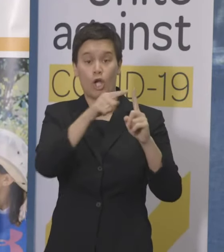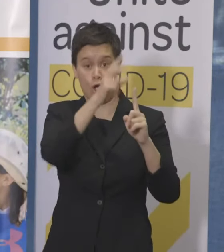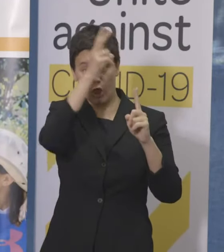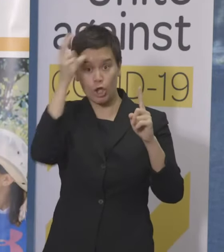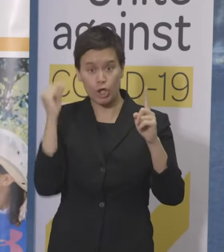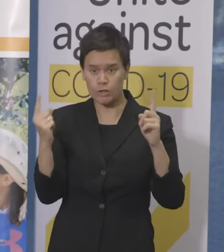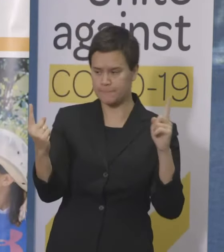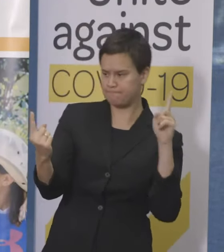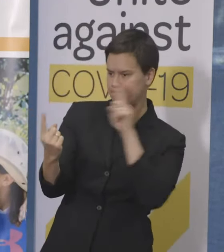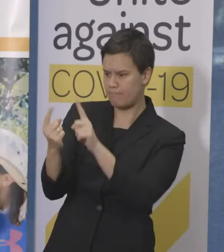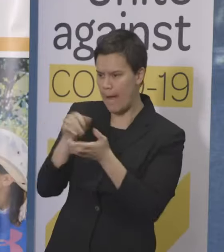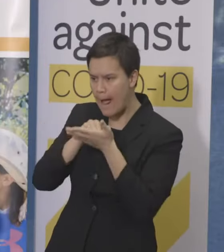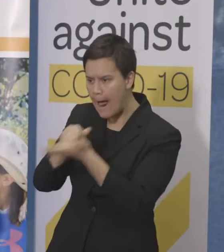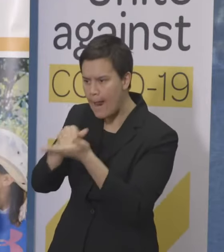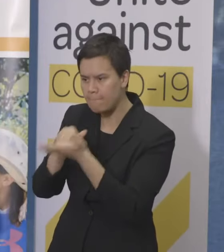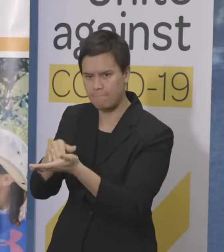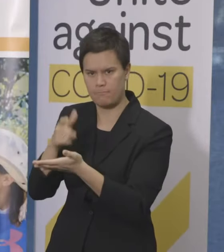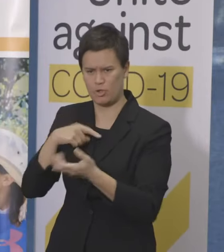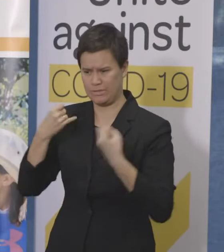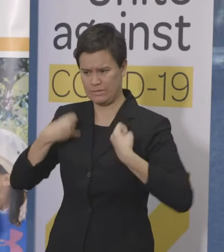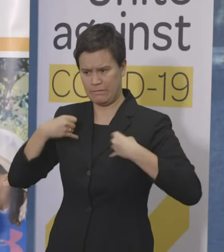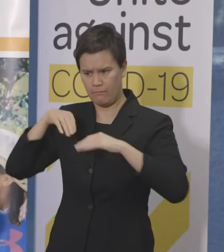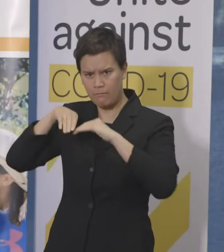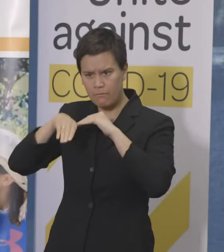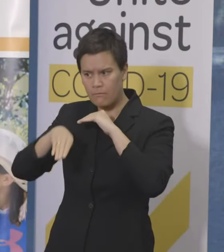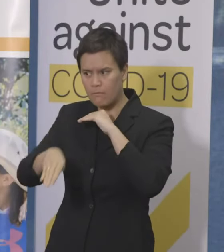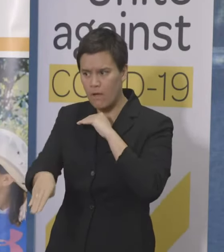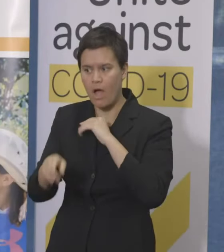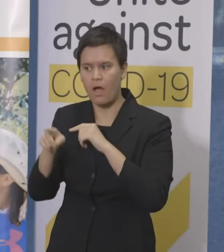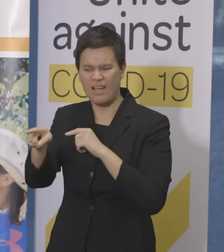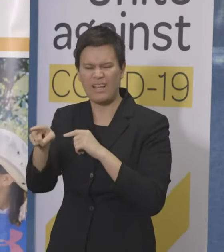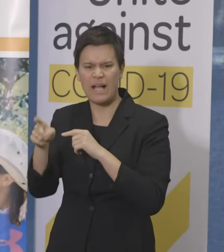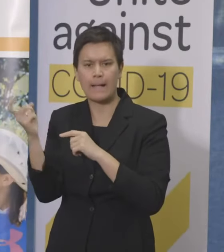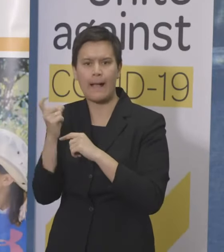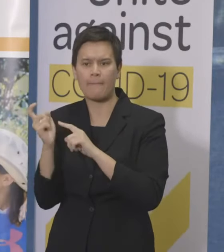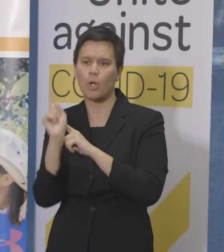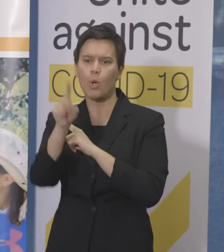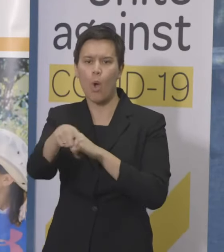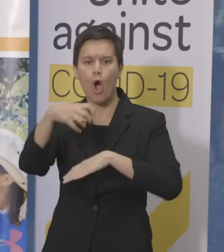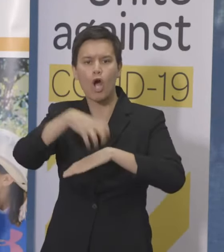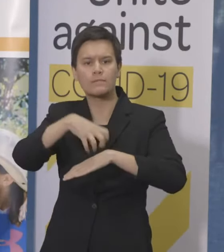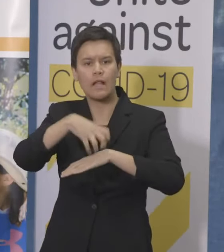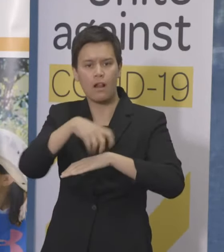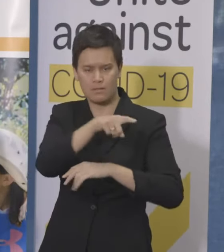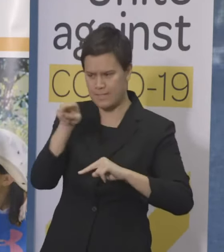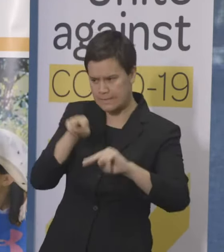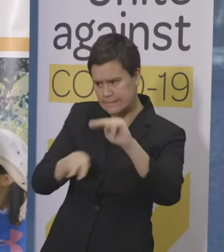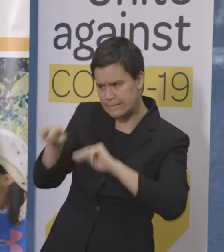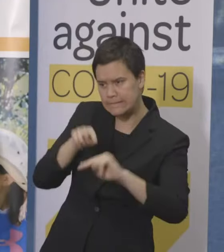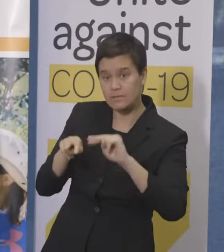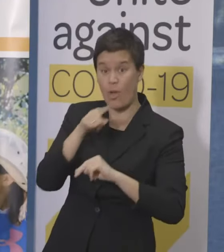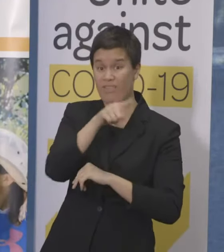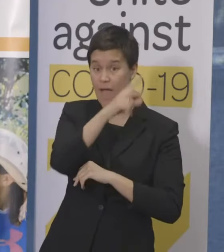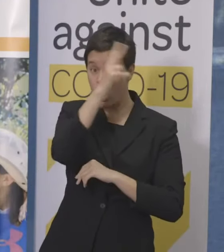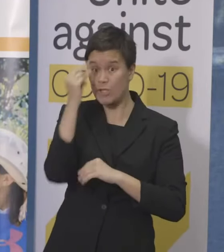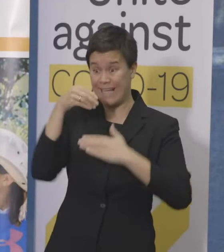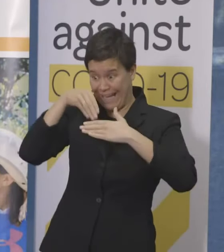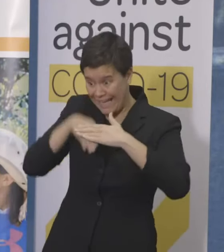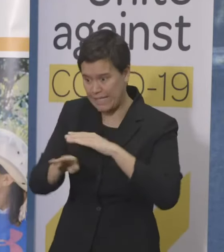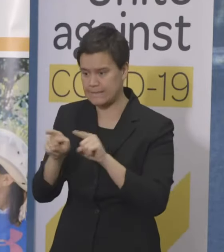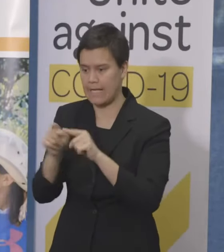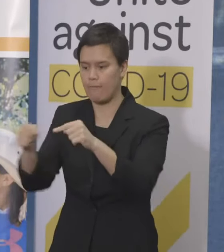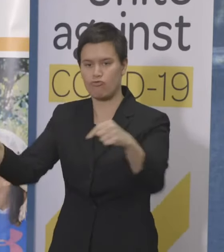and subsequent hospitalisation. And the healthcare worker went into that person's room to provide care and assess them ahead